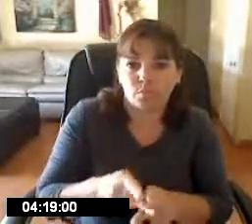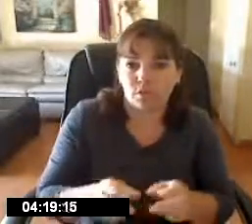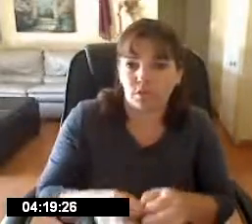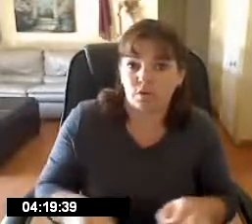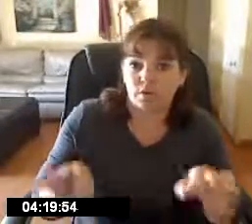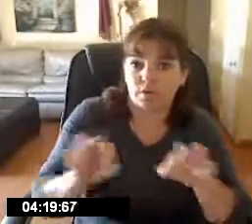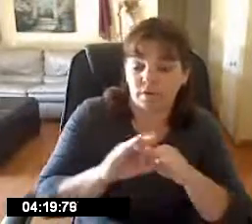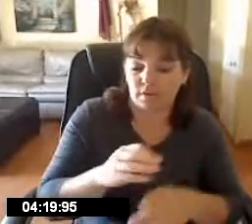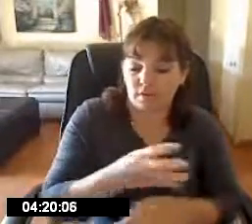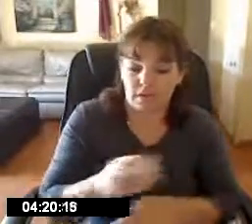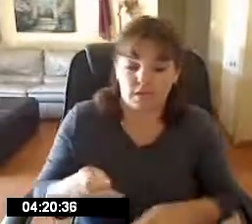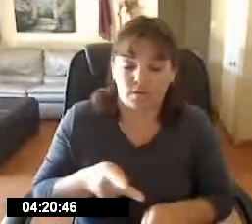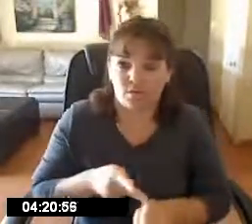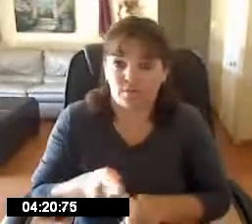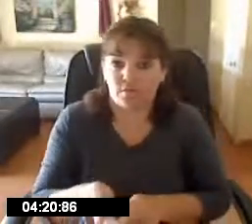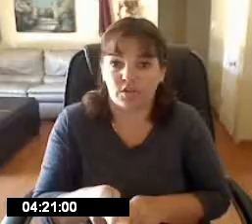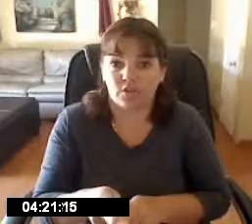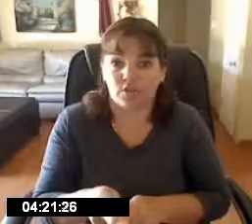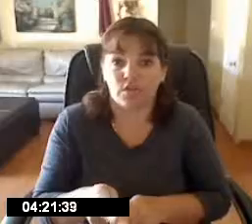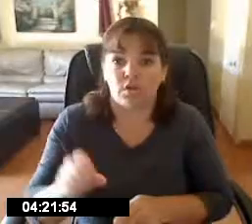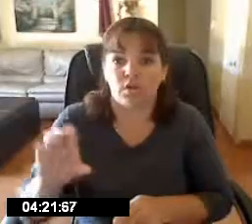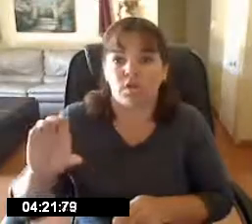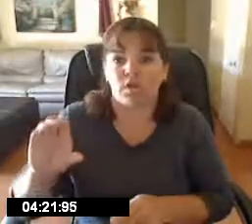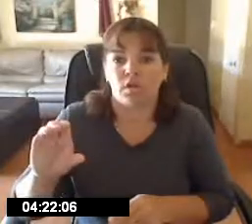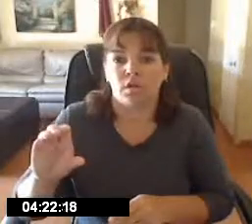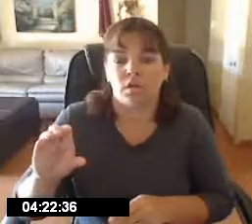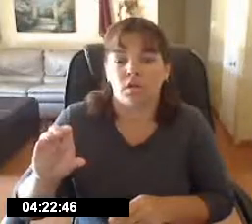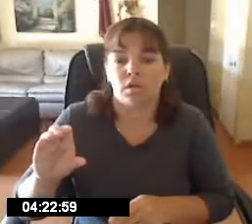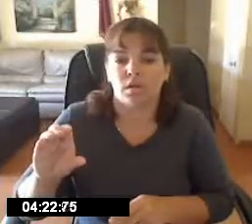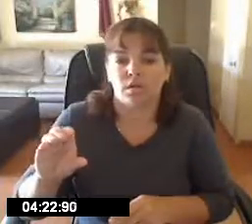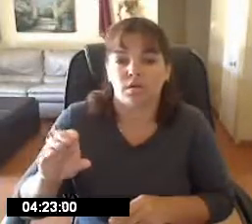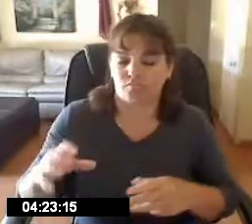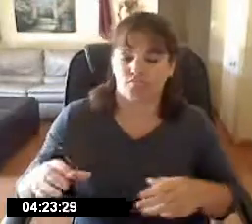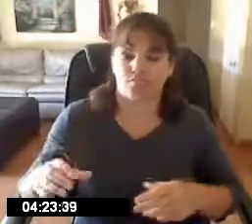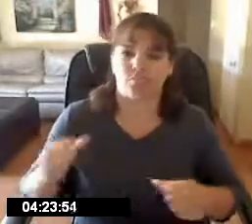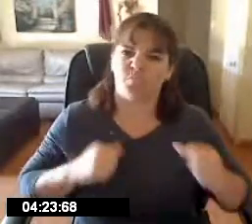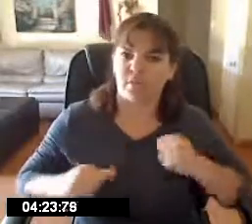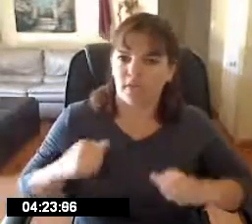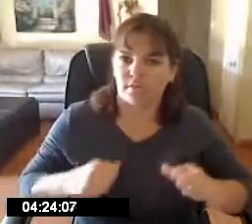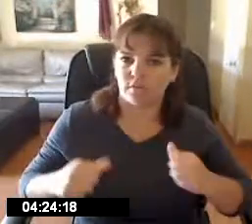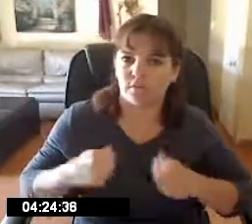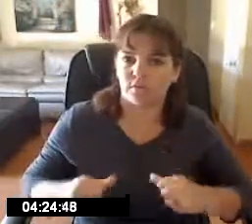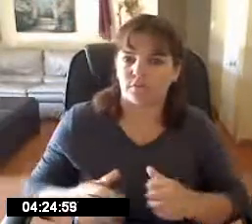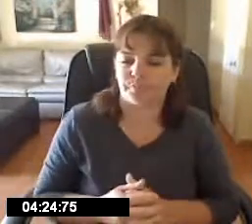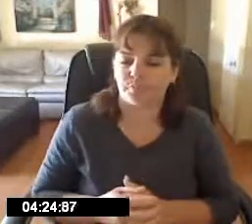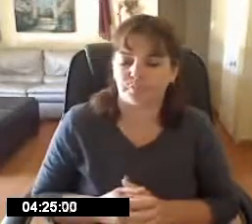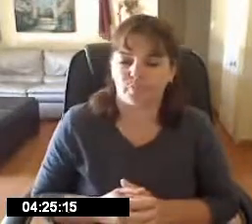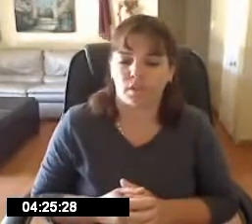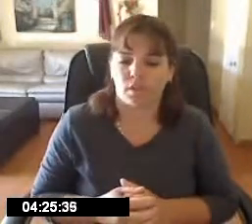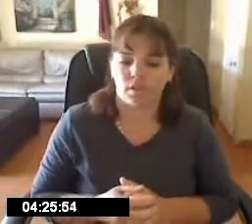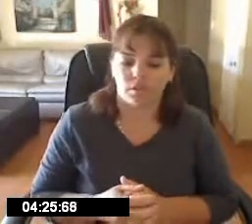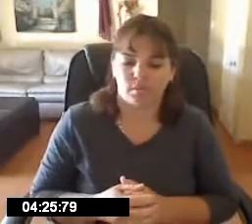conduct. Okay? Some of this information we're going to also talk about when we start talking about the code of professional conduct, which will be